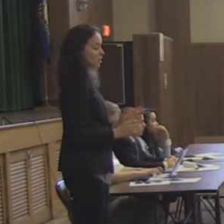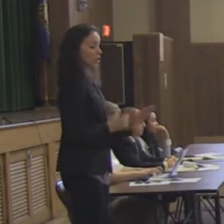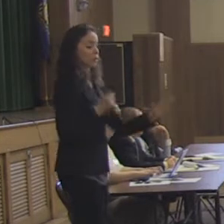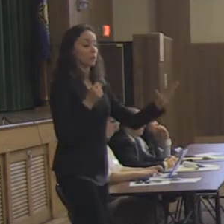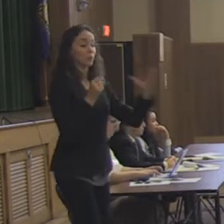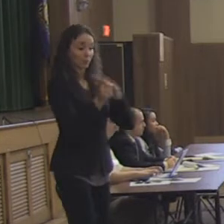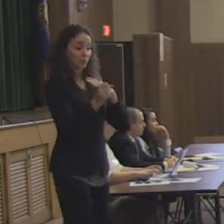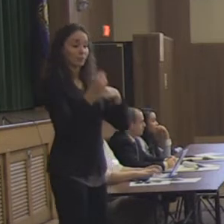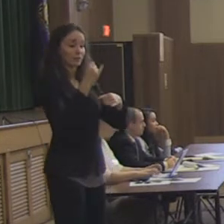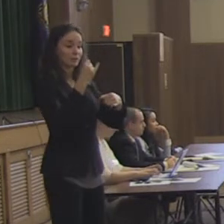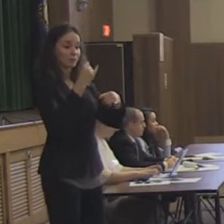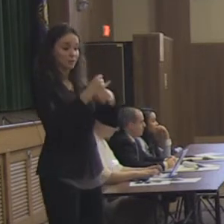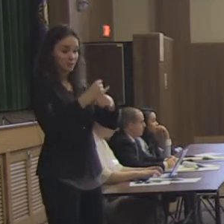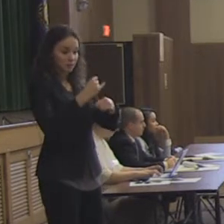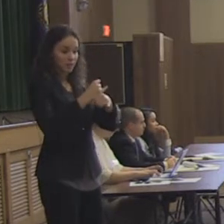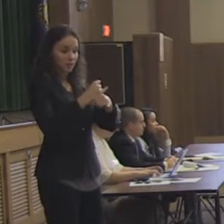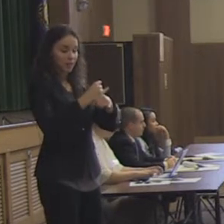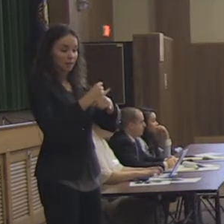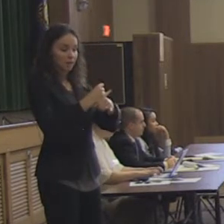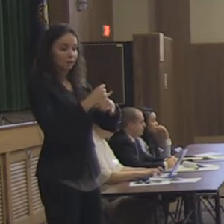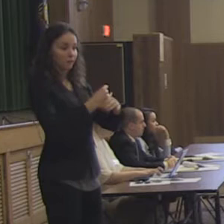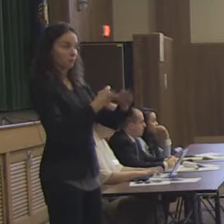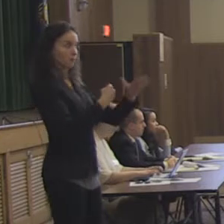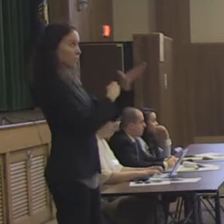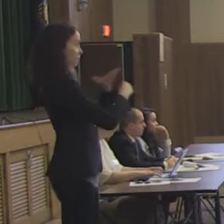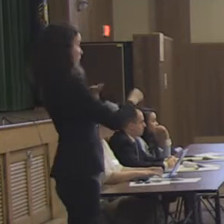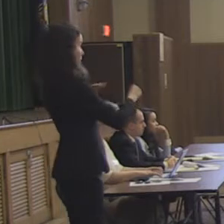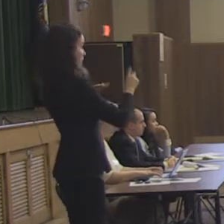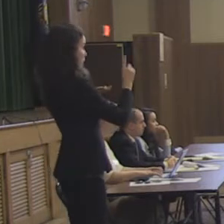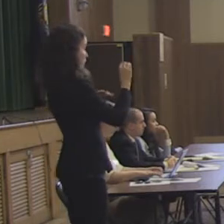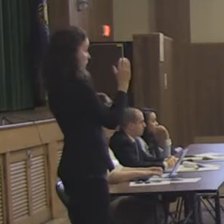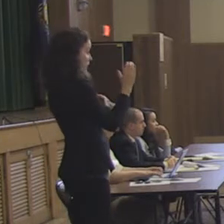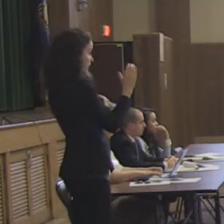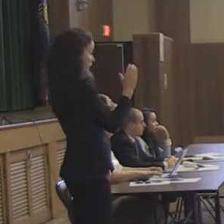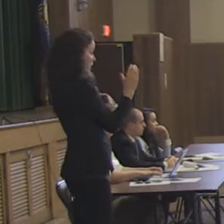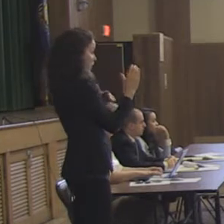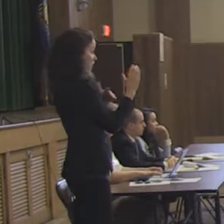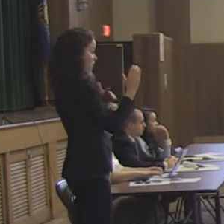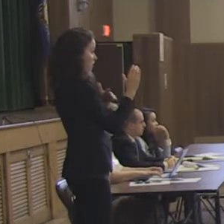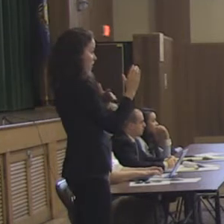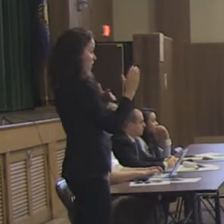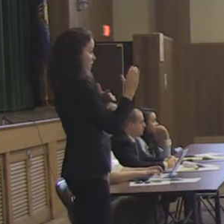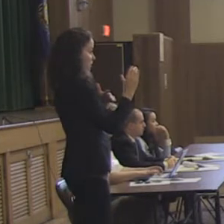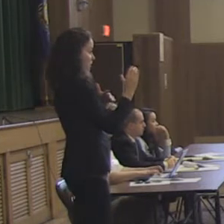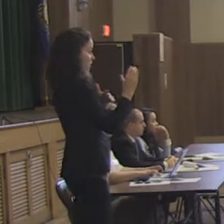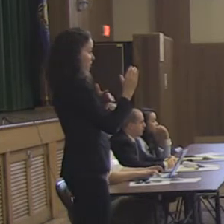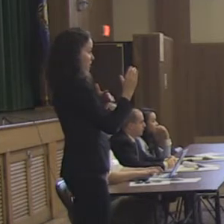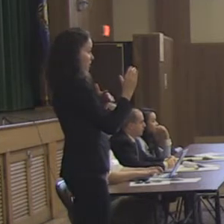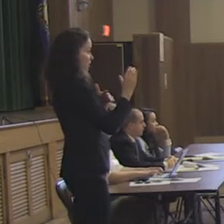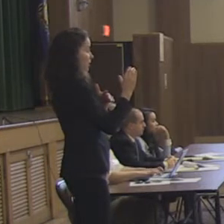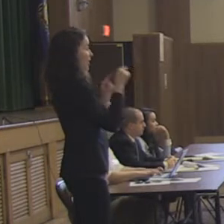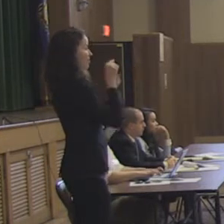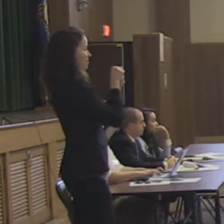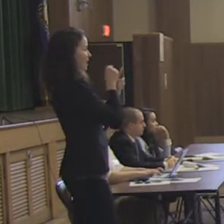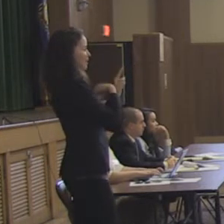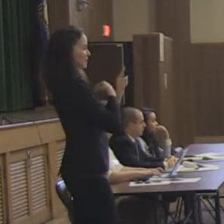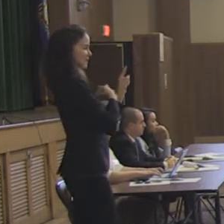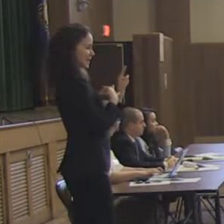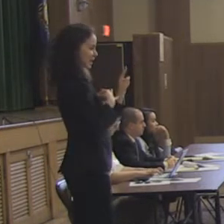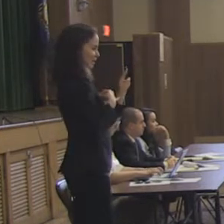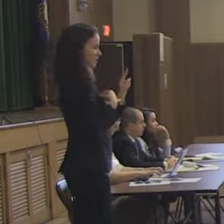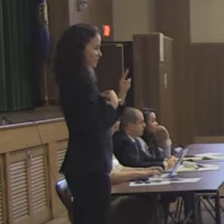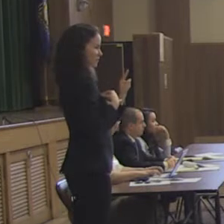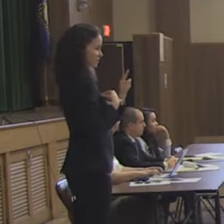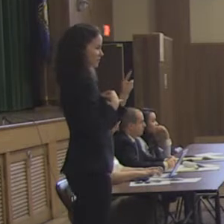out at the House of Corrections with the House of Corrections staff, but that's the House of Corrections staff. And many of these kids